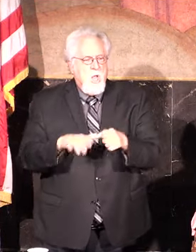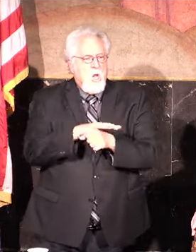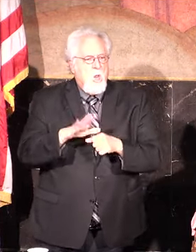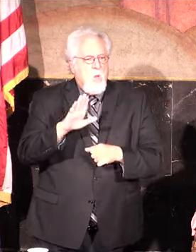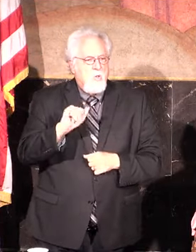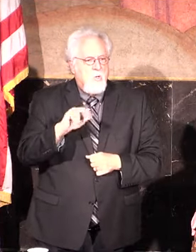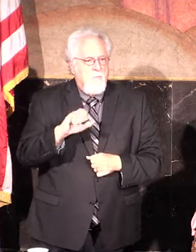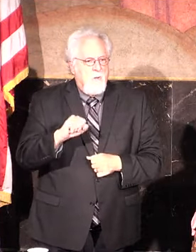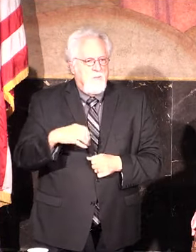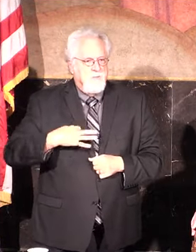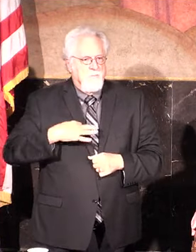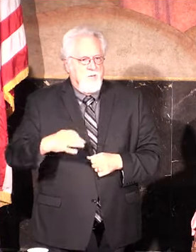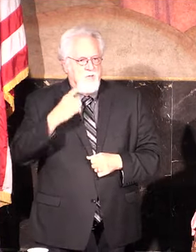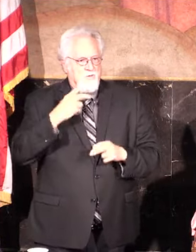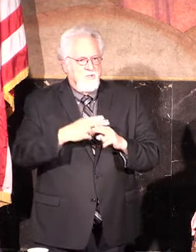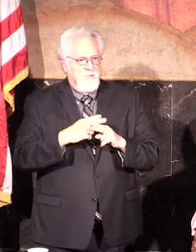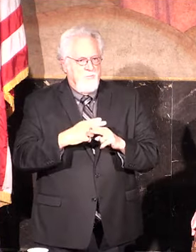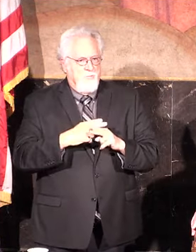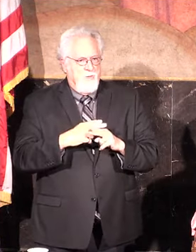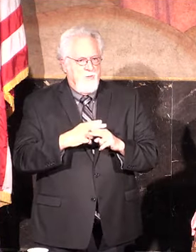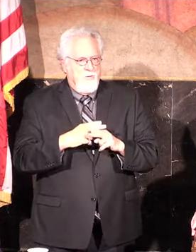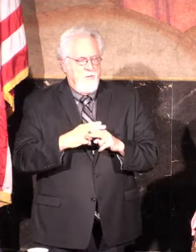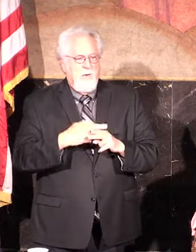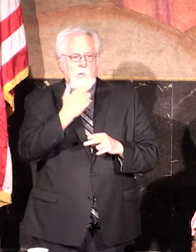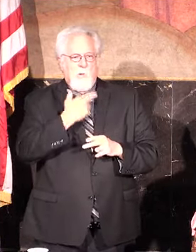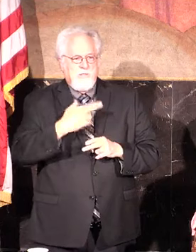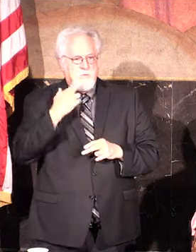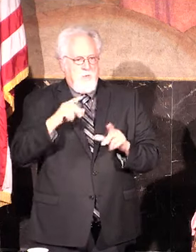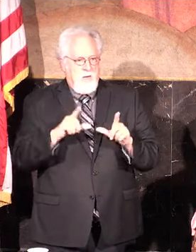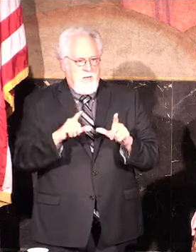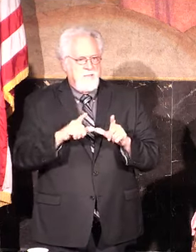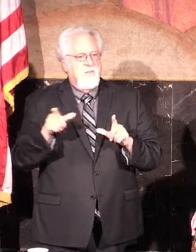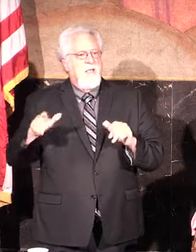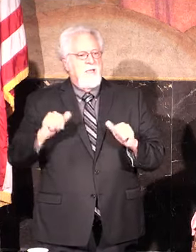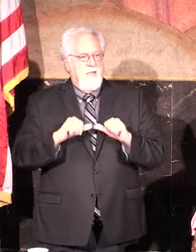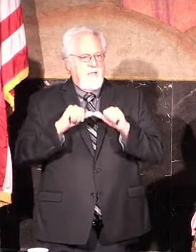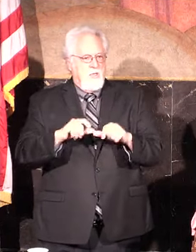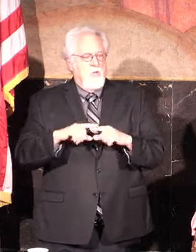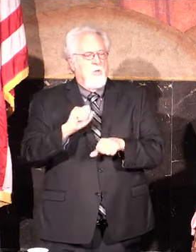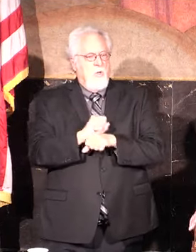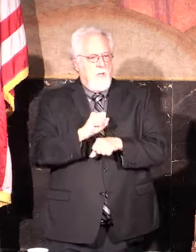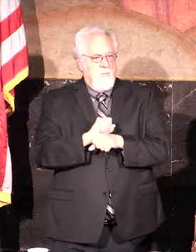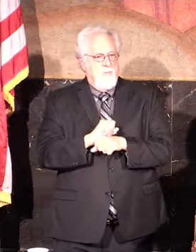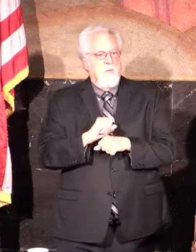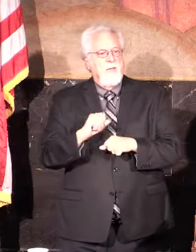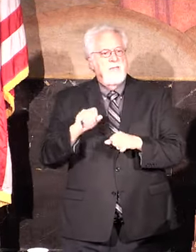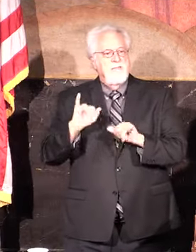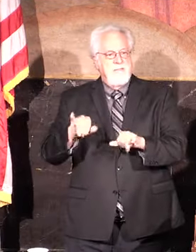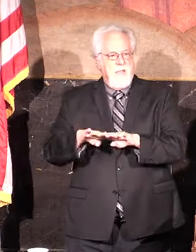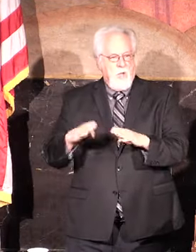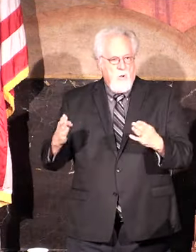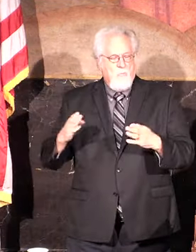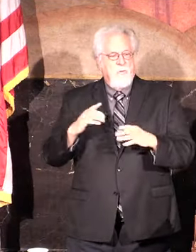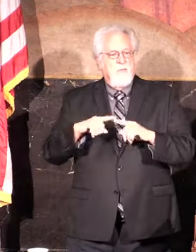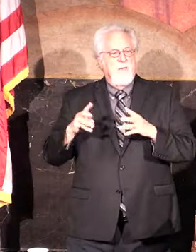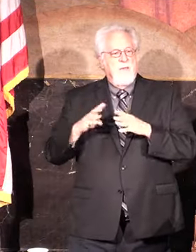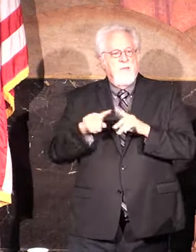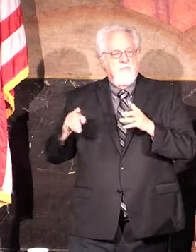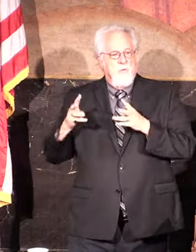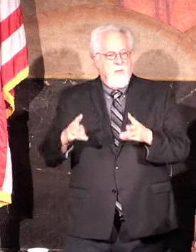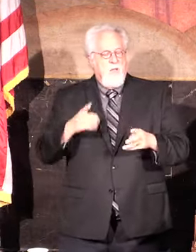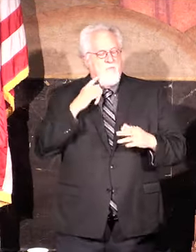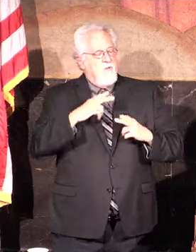bars are applying for temporary conditional restaurant licenses so they can continue to operate and keep their doors open in a different capacity. From a